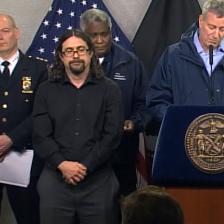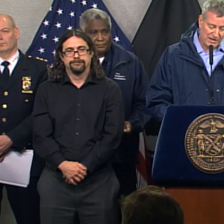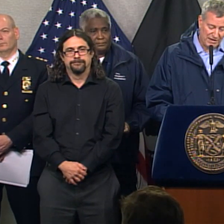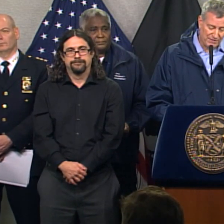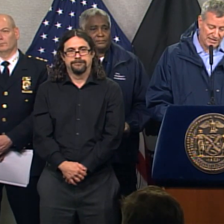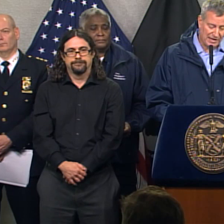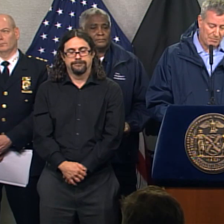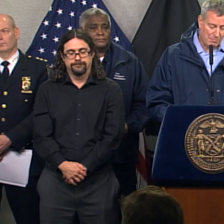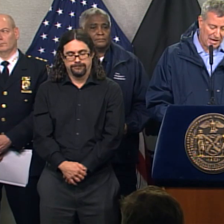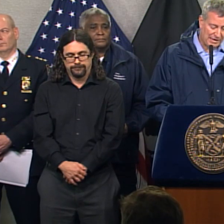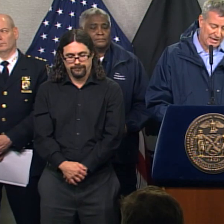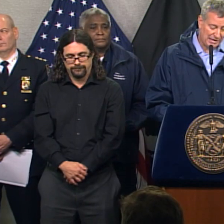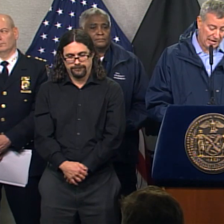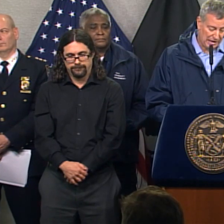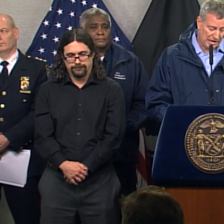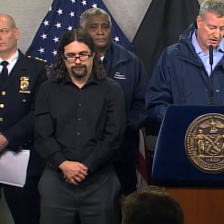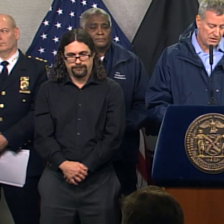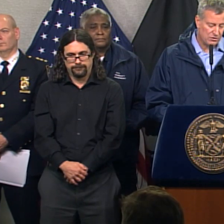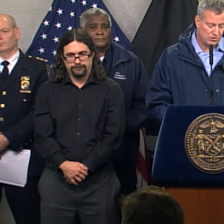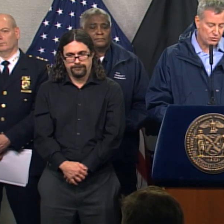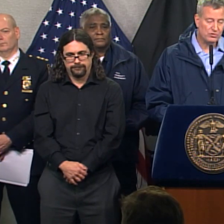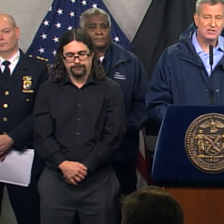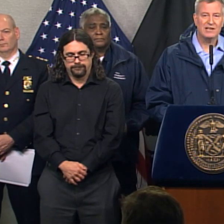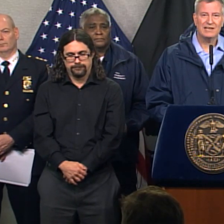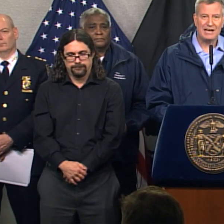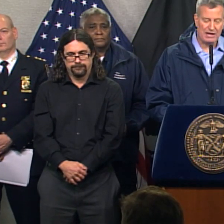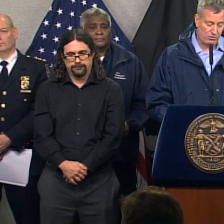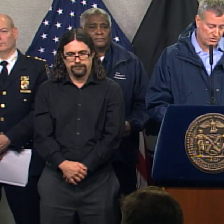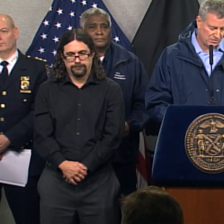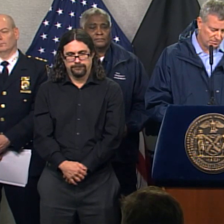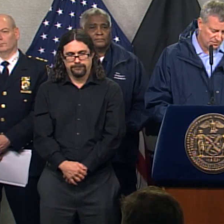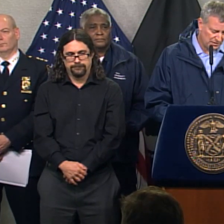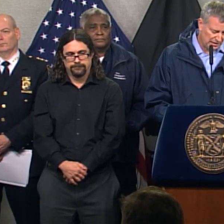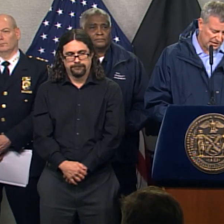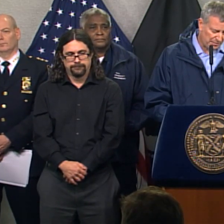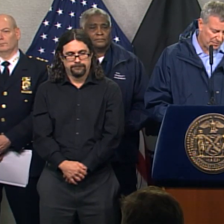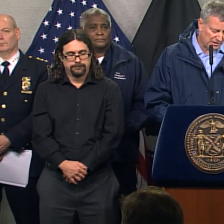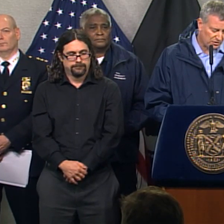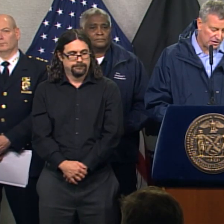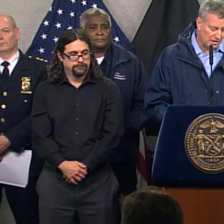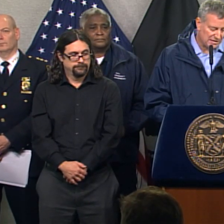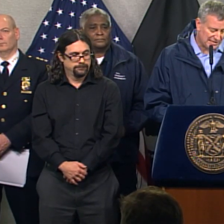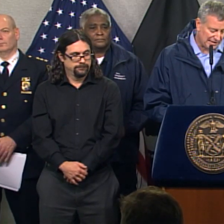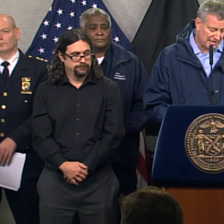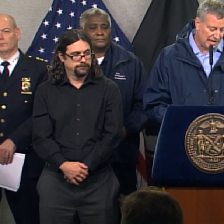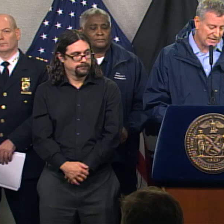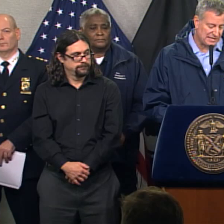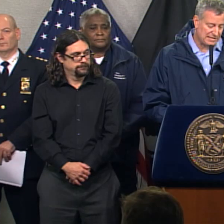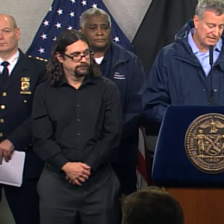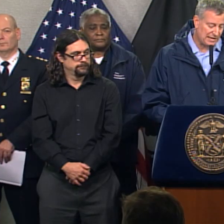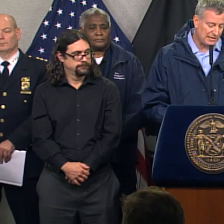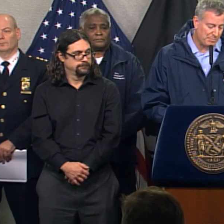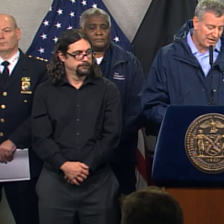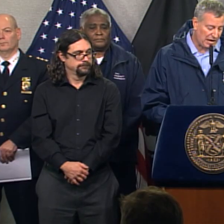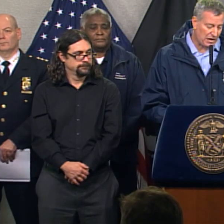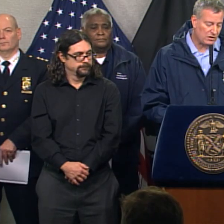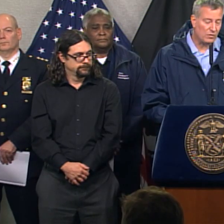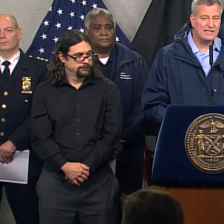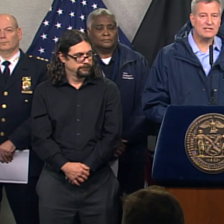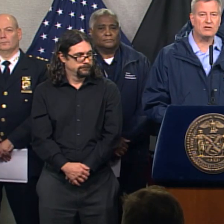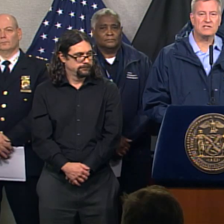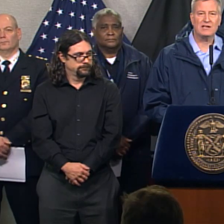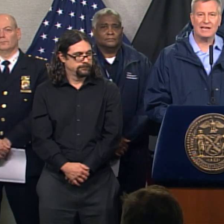favor, eviten manejar sus carros. El Departamento de Sanidad necesita